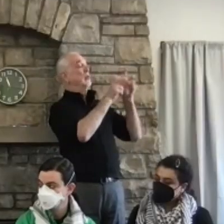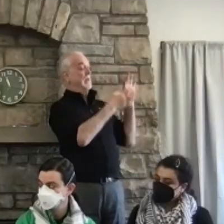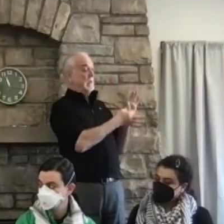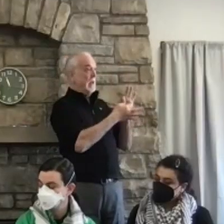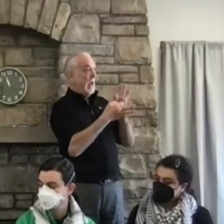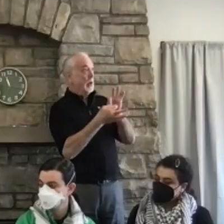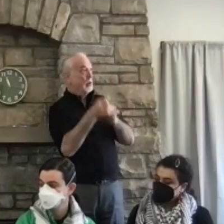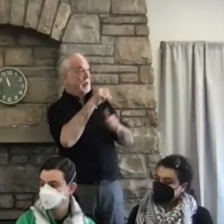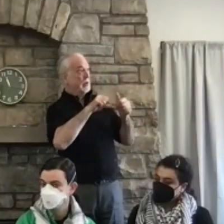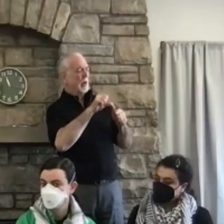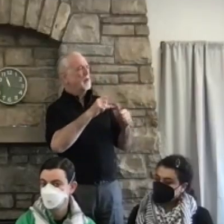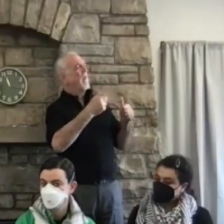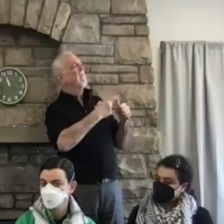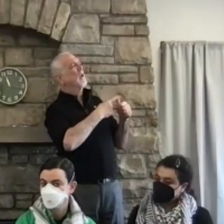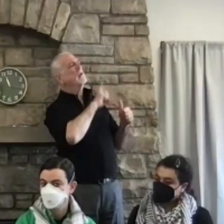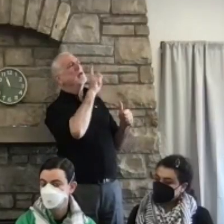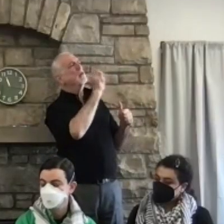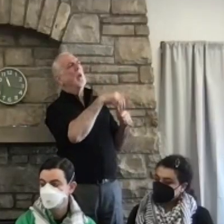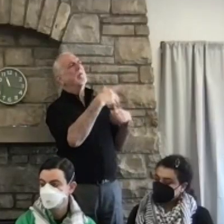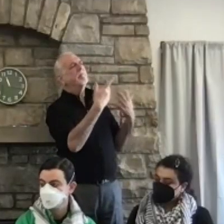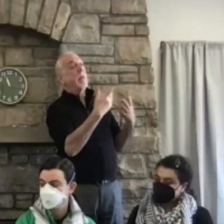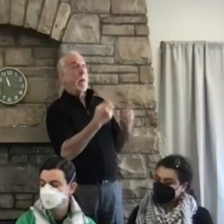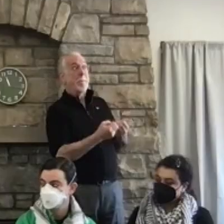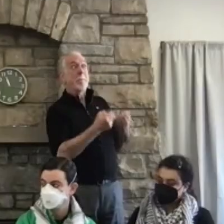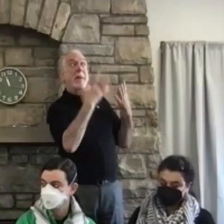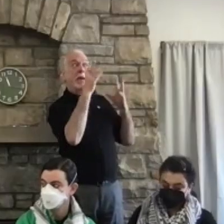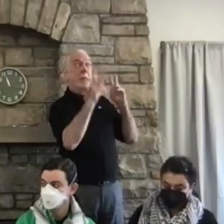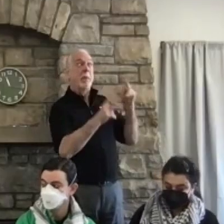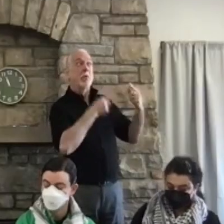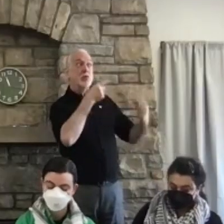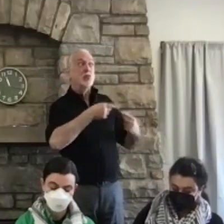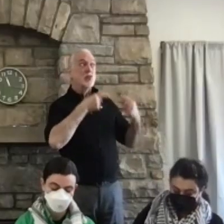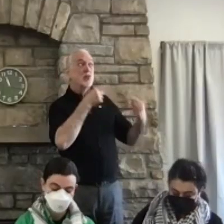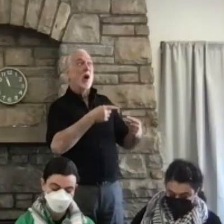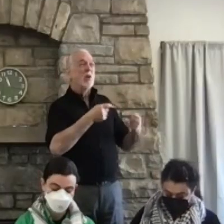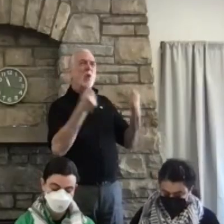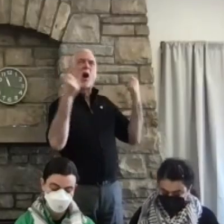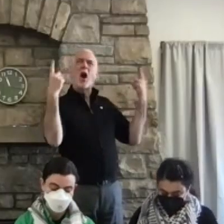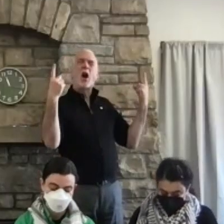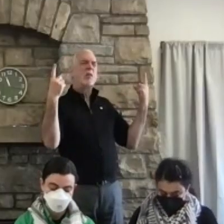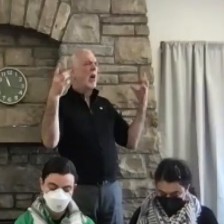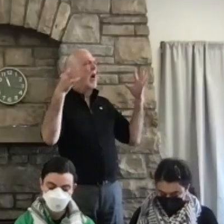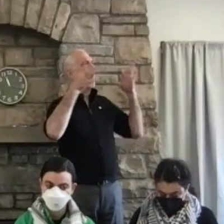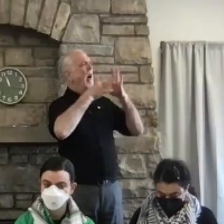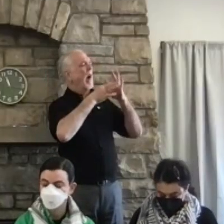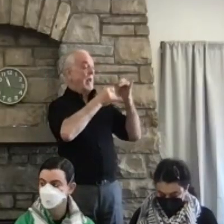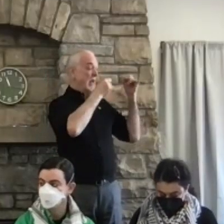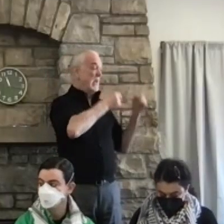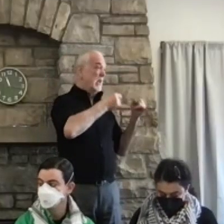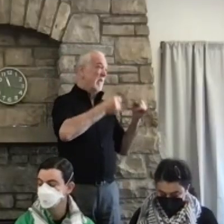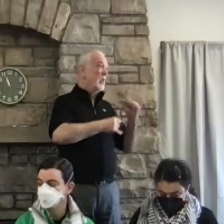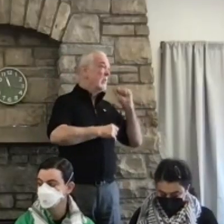first question, many people struggle to connect the dots between individual suffering and